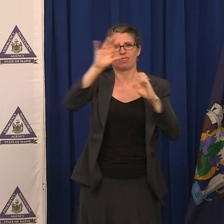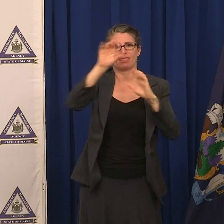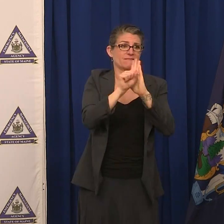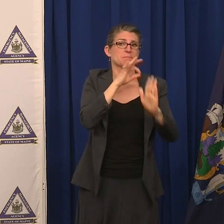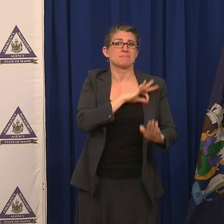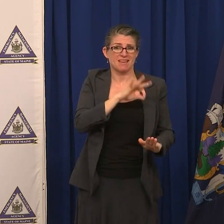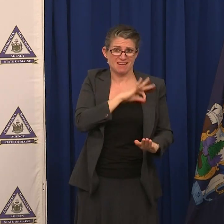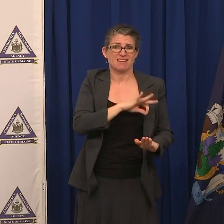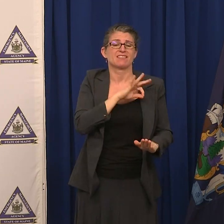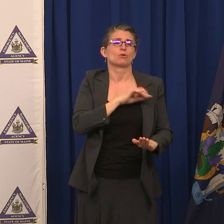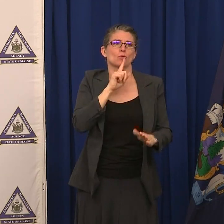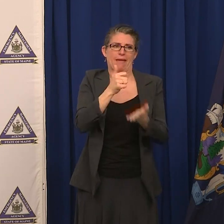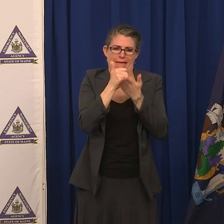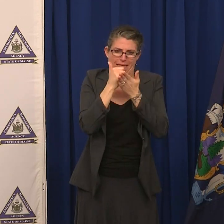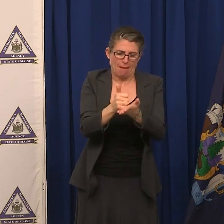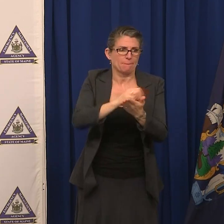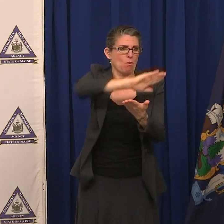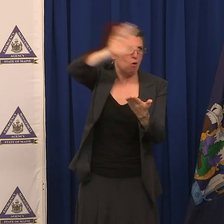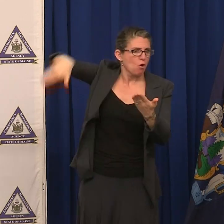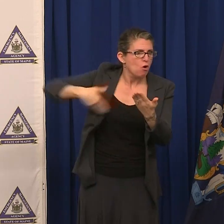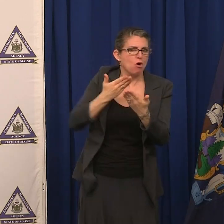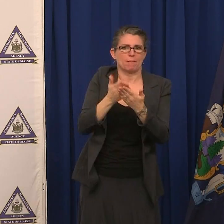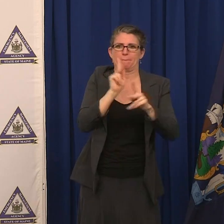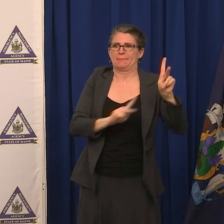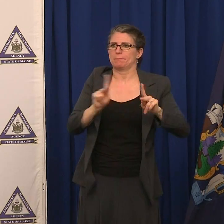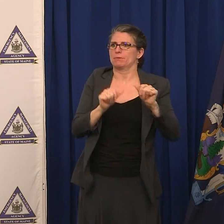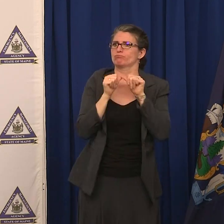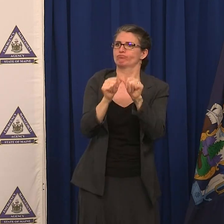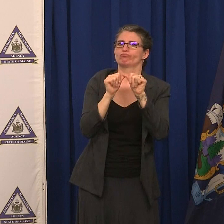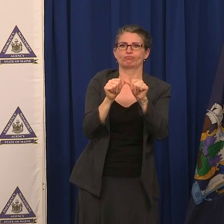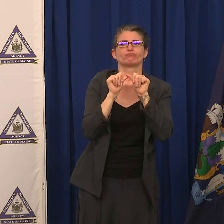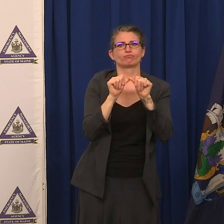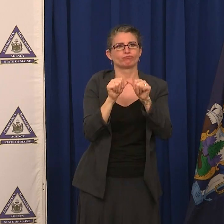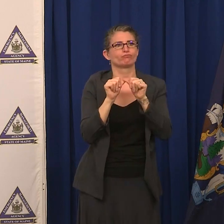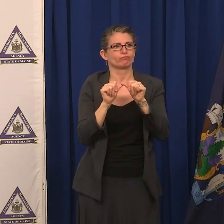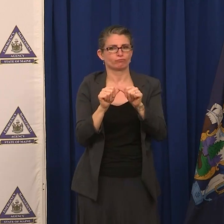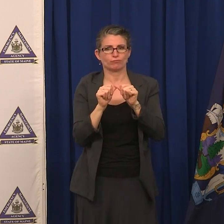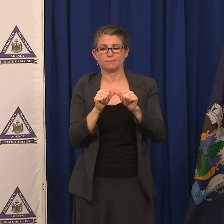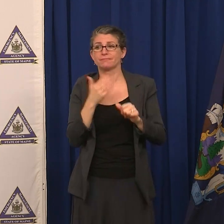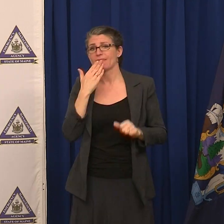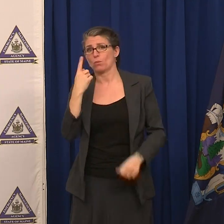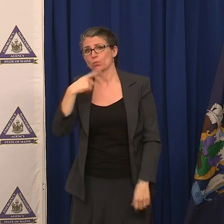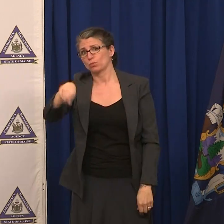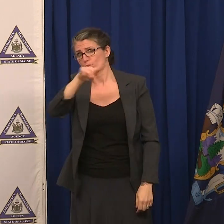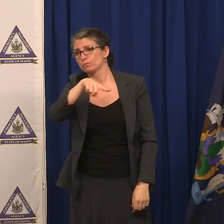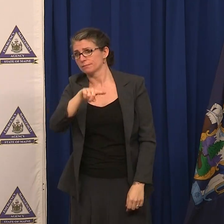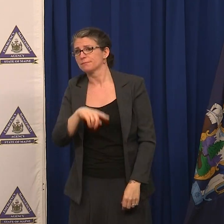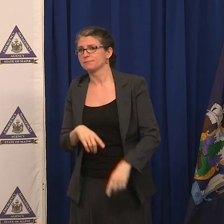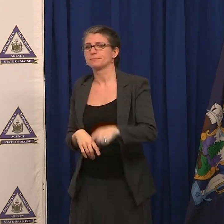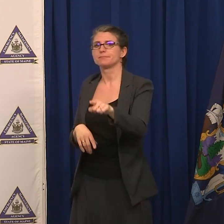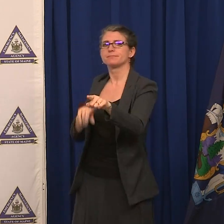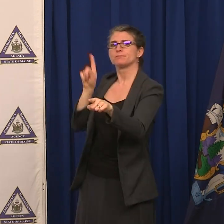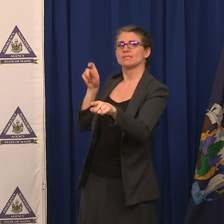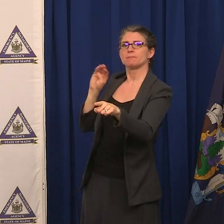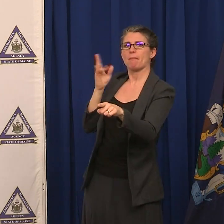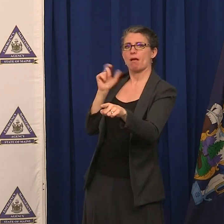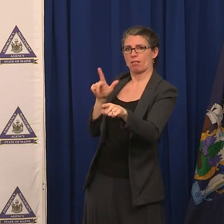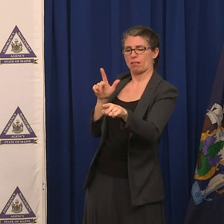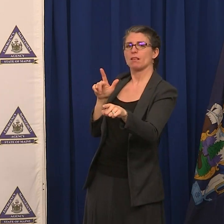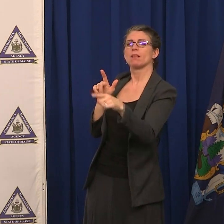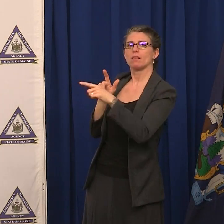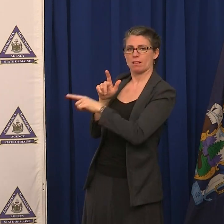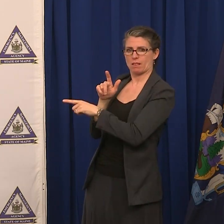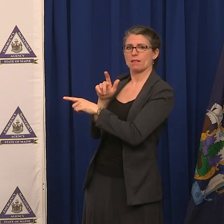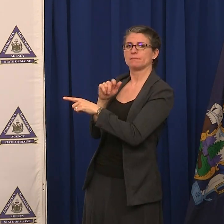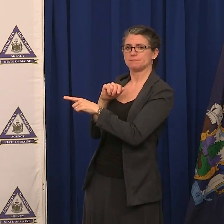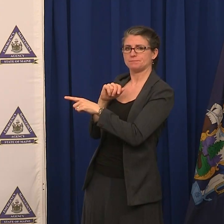tomorrow. And so I commend everyone for going down that route. Michael. Yeah, I just wanted to put a finer point on the out-of-state visitors question.